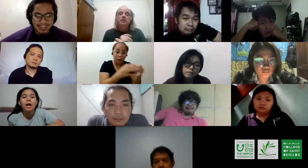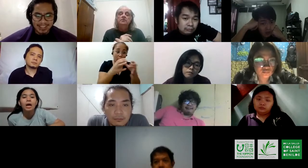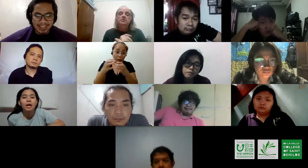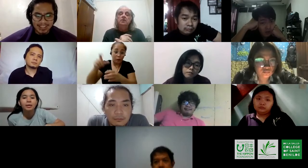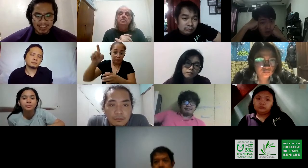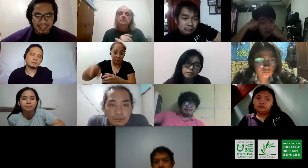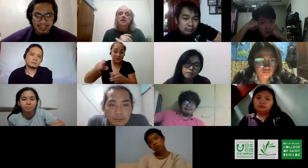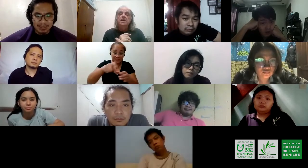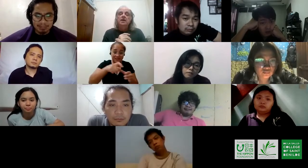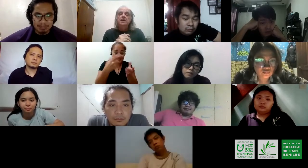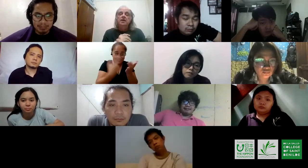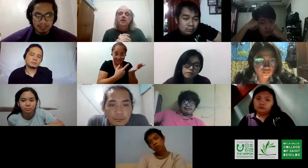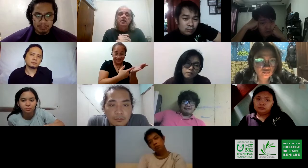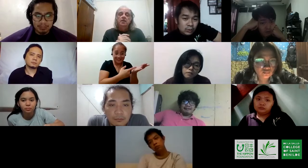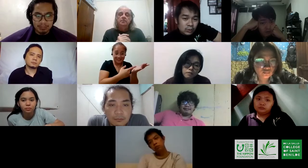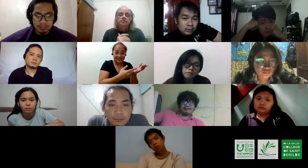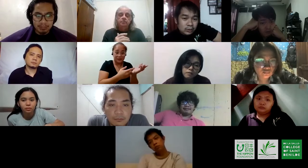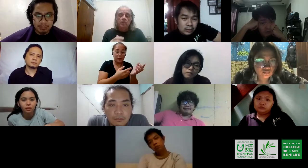Okay, so